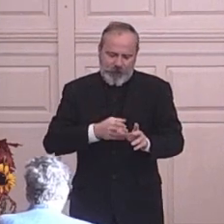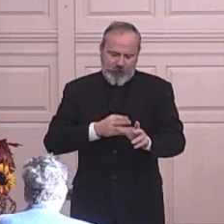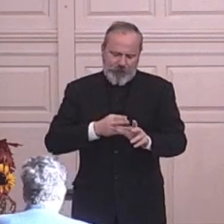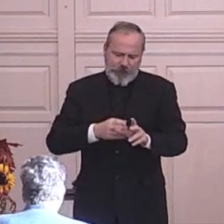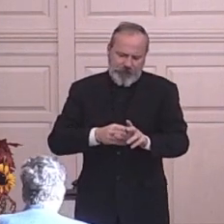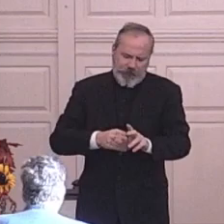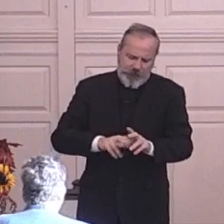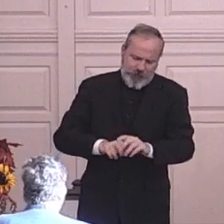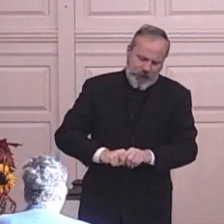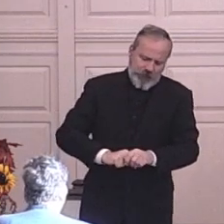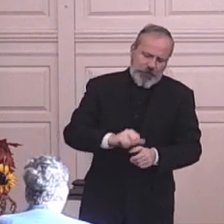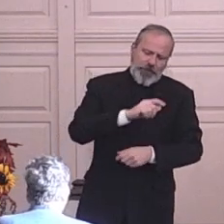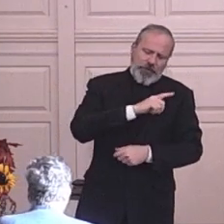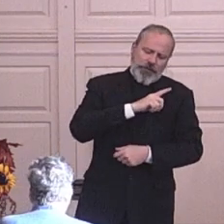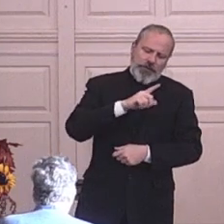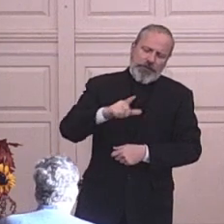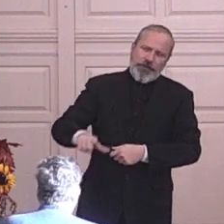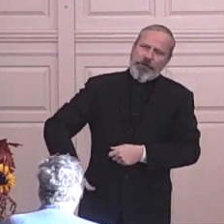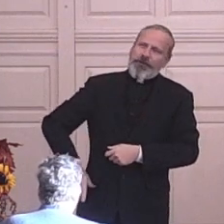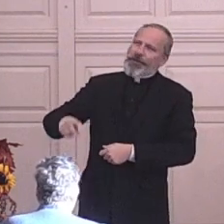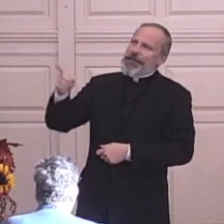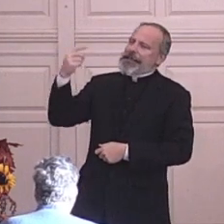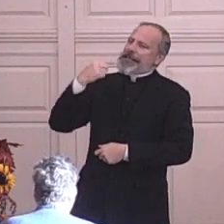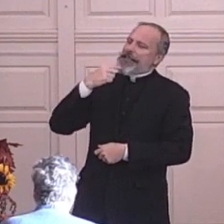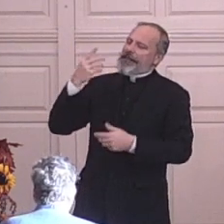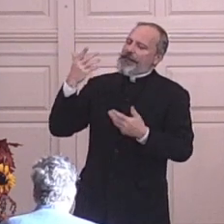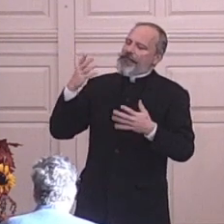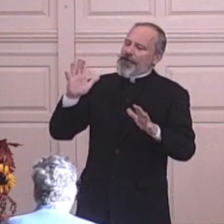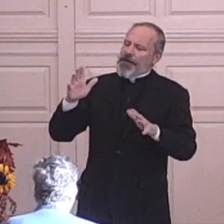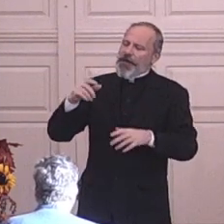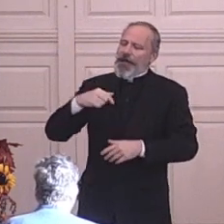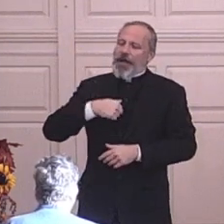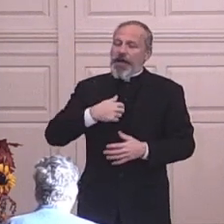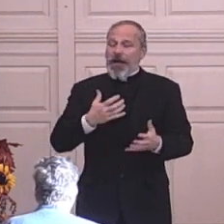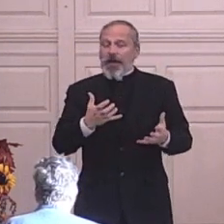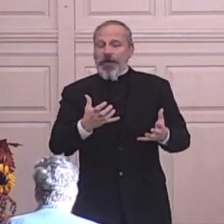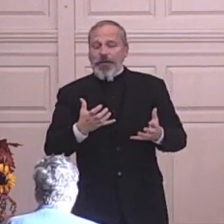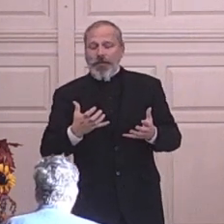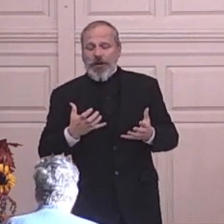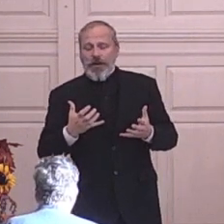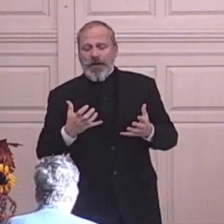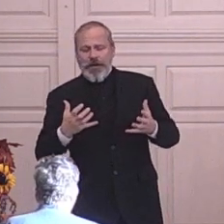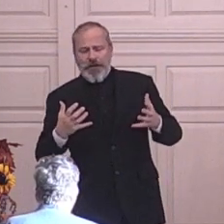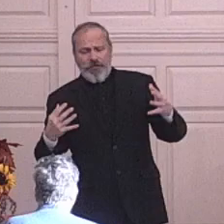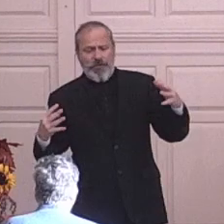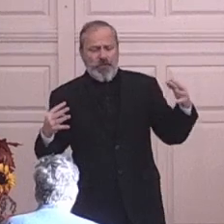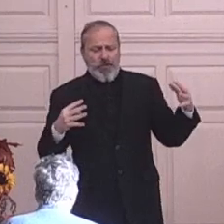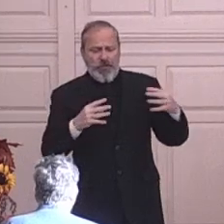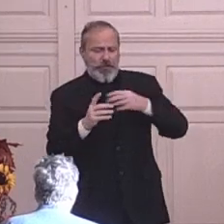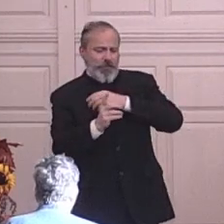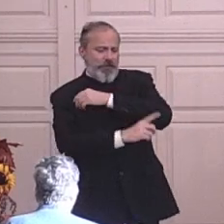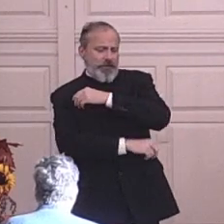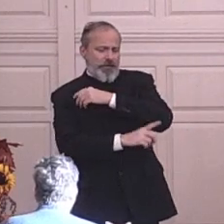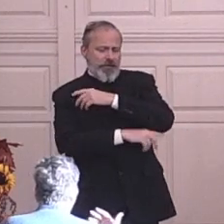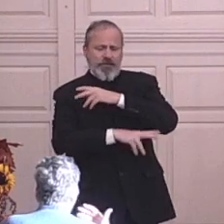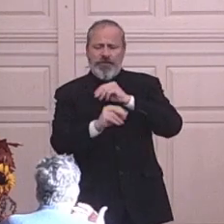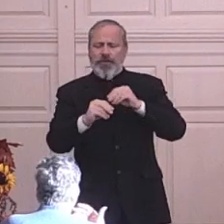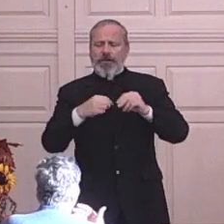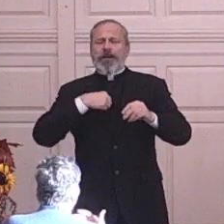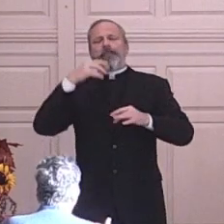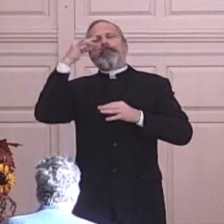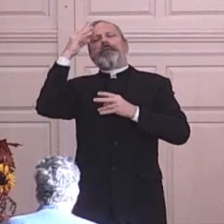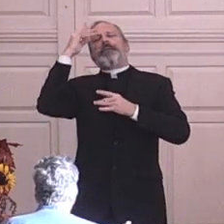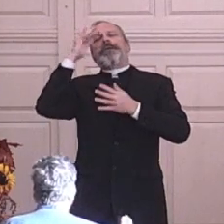The Lord said, I think thoughts of